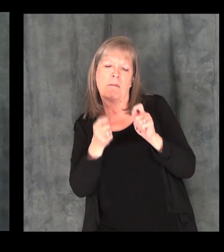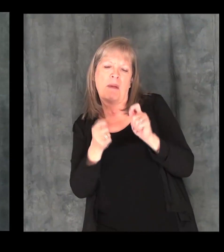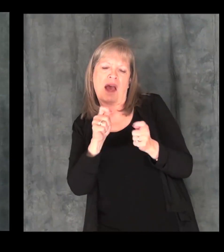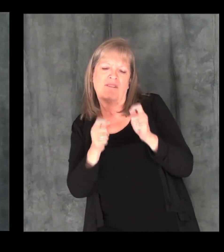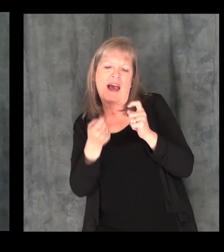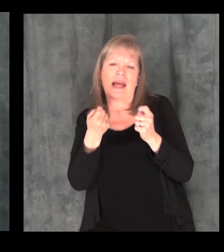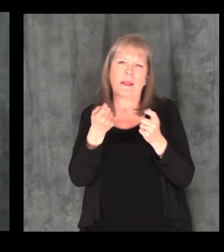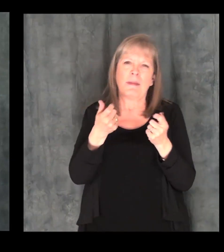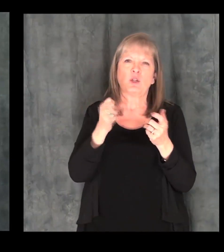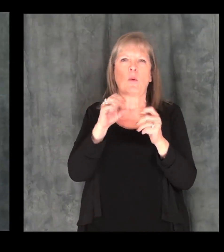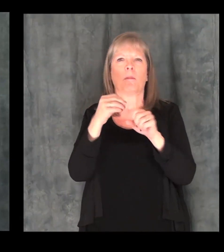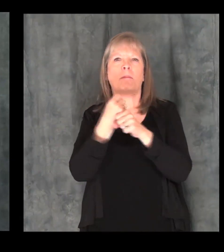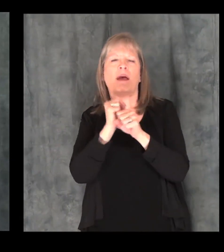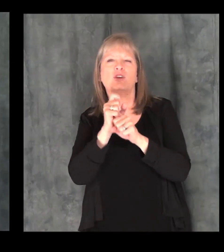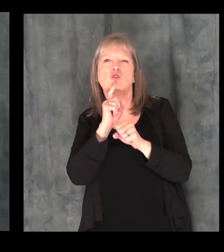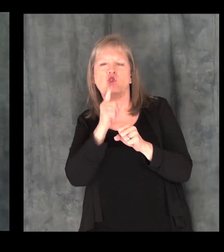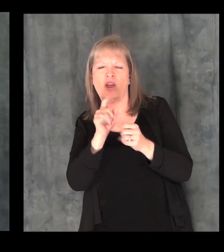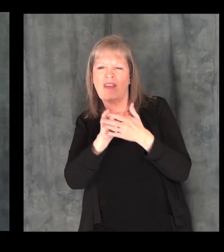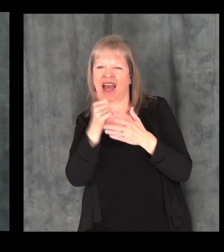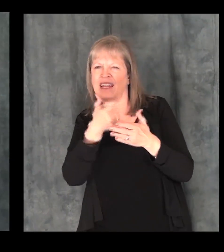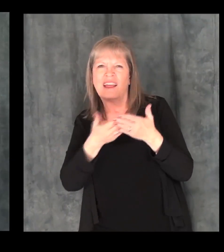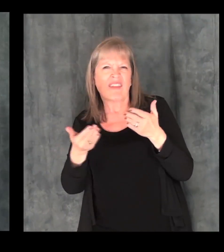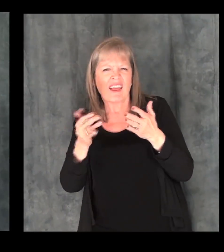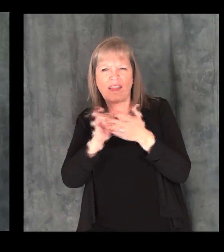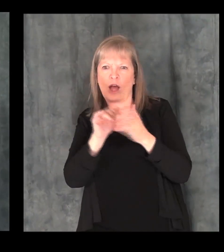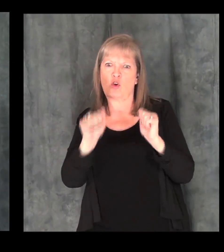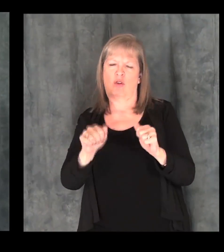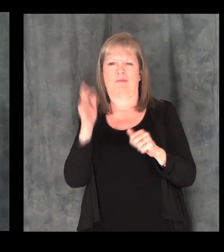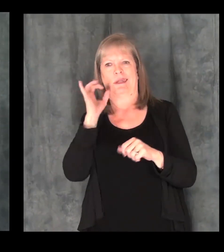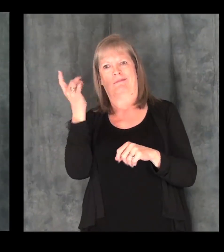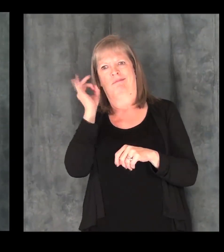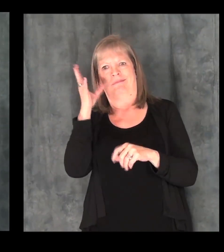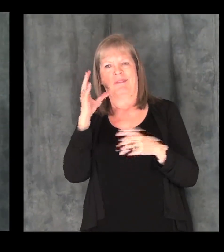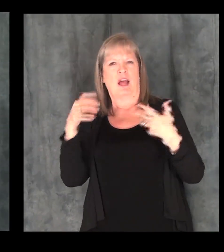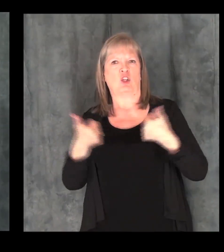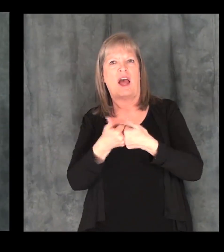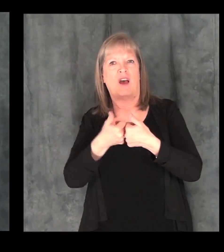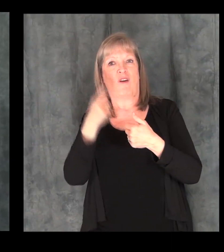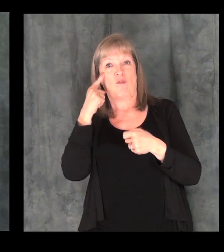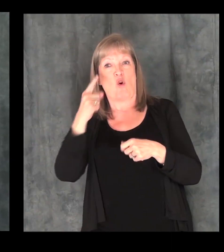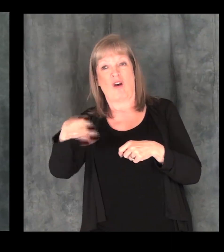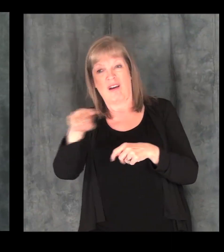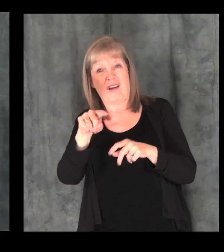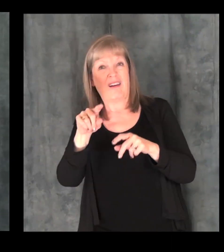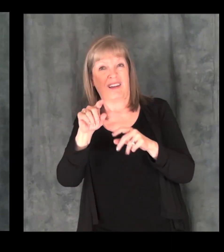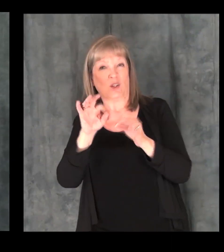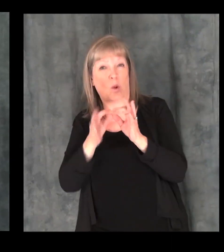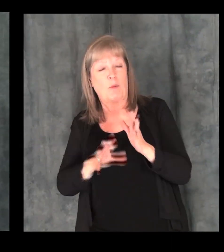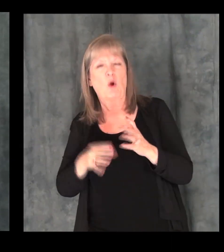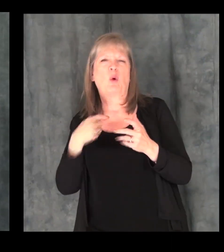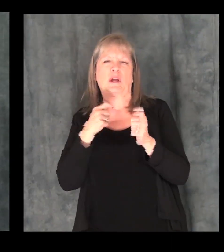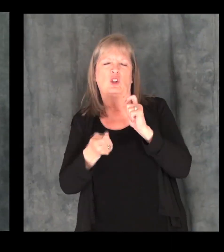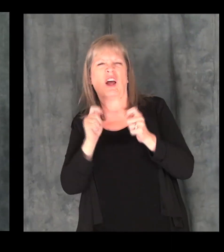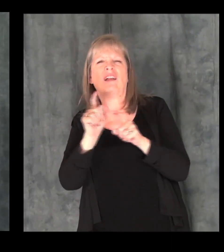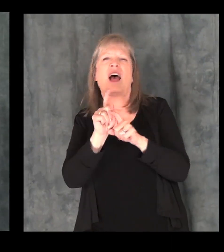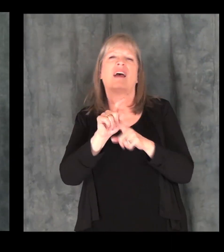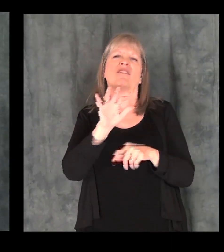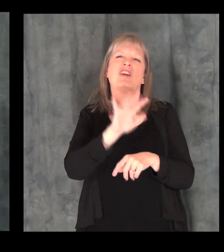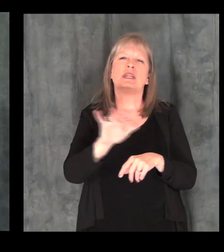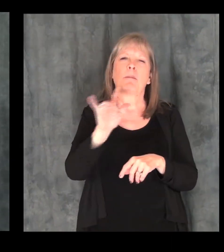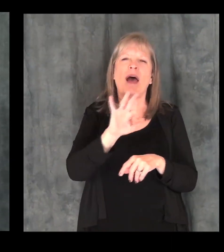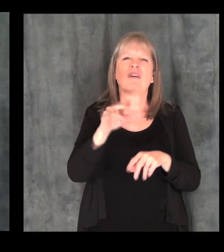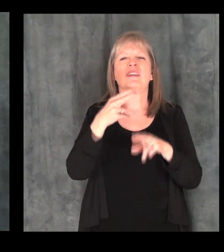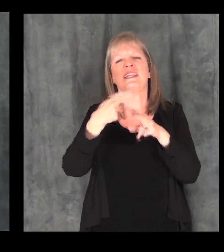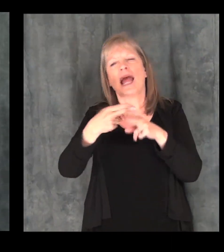expect to come up that might be challenging for interpreters were covered. So for example, finger spelling of names, street names,